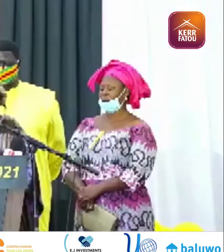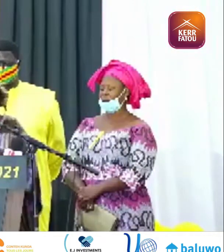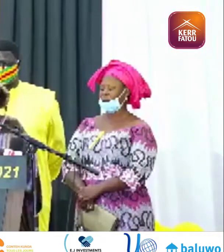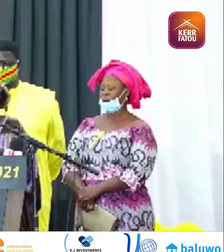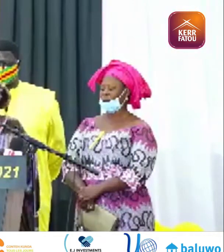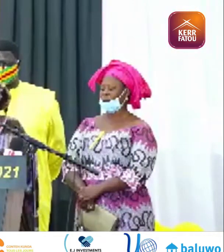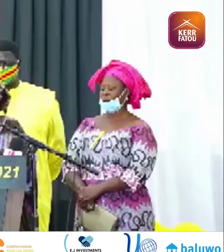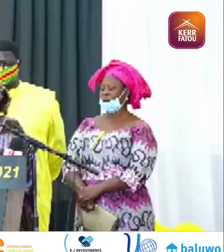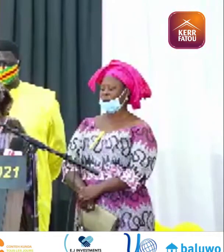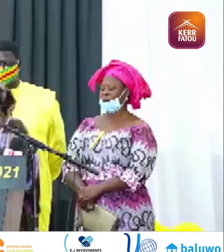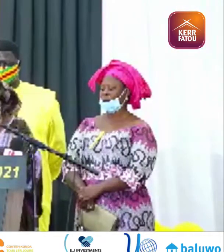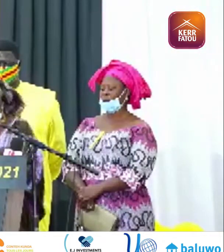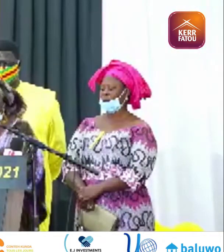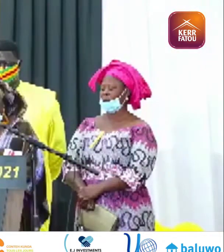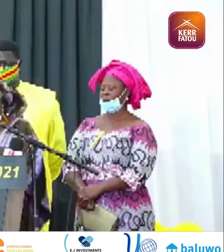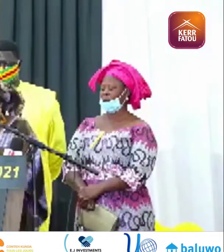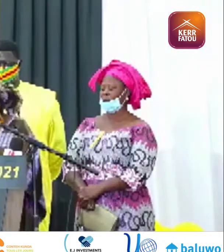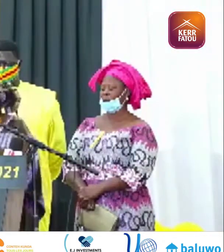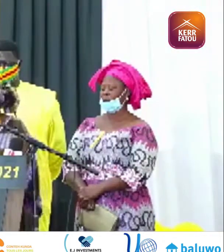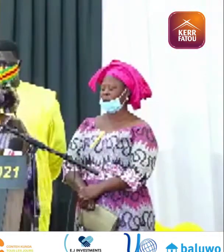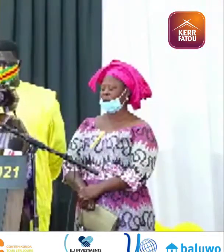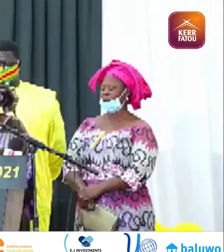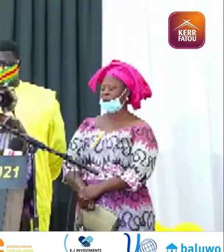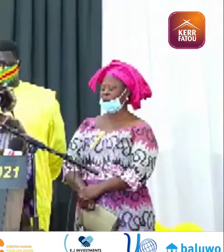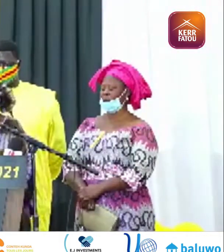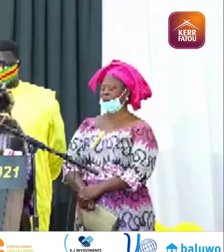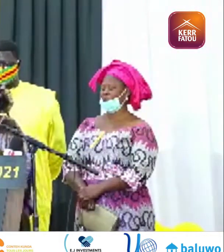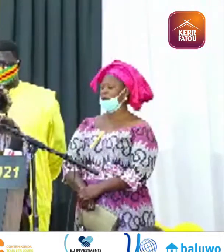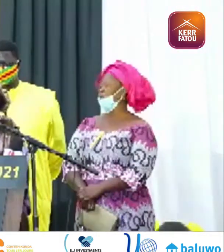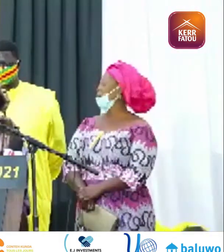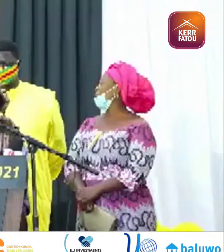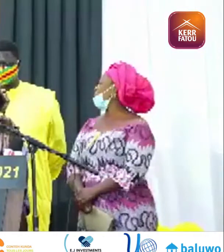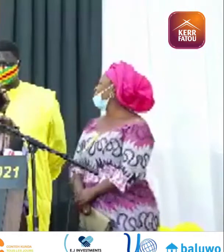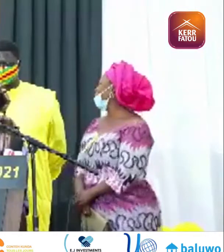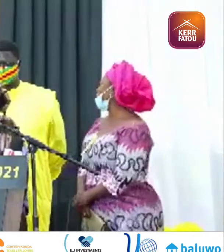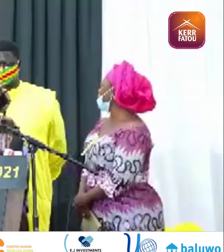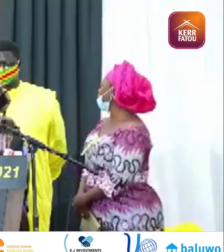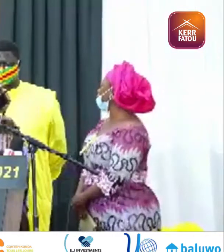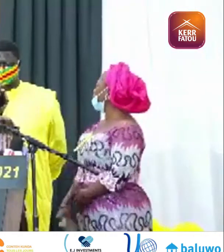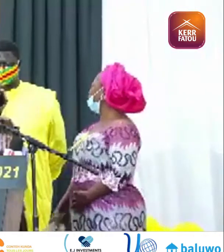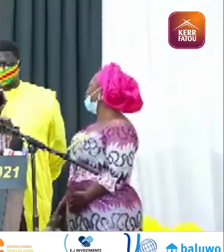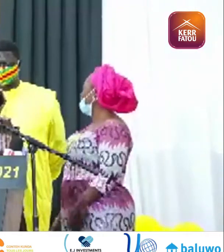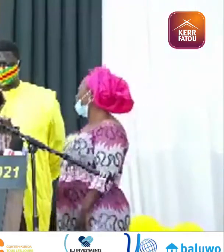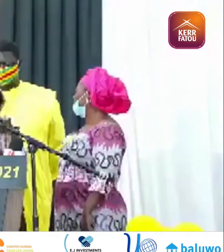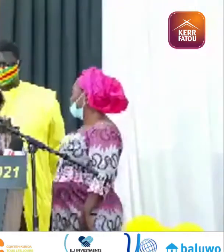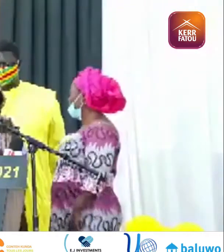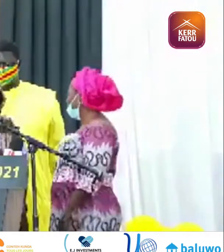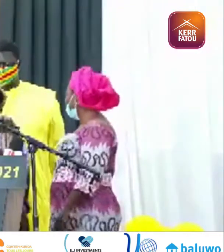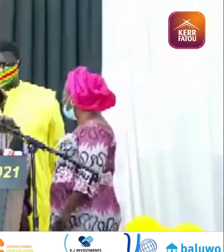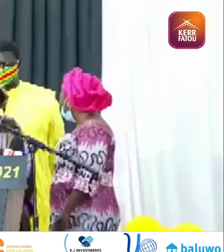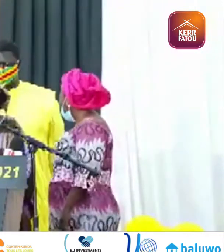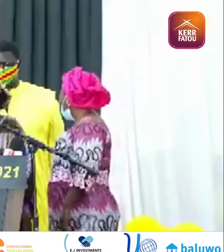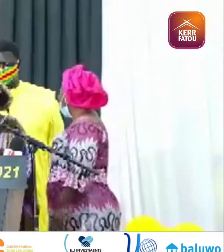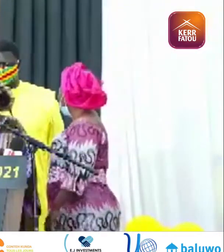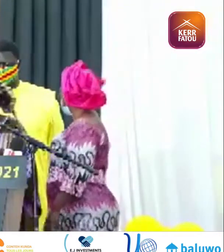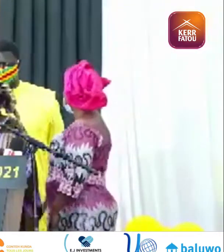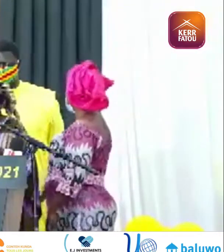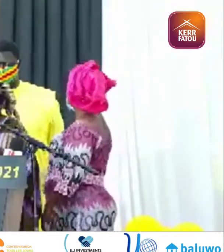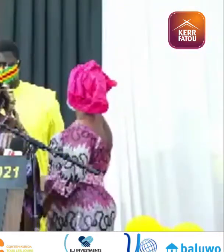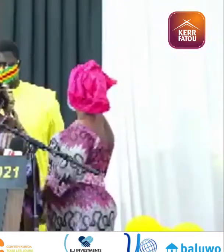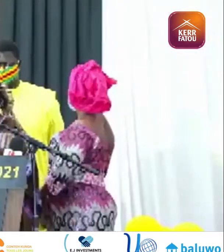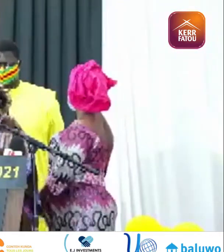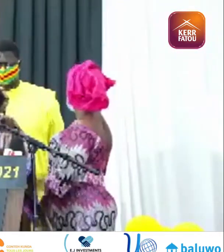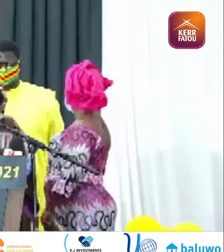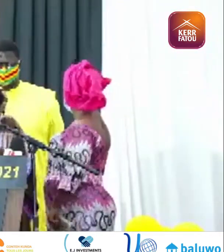balile ini urala oi joni masale kele